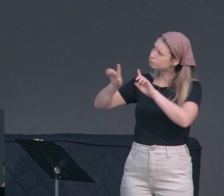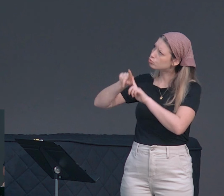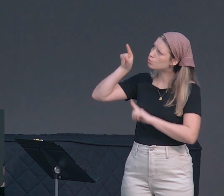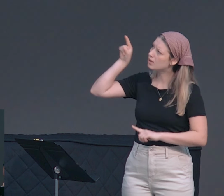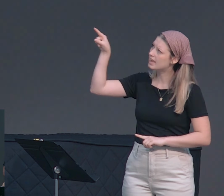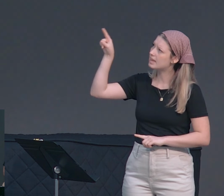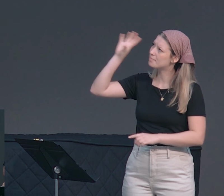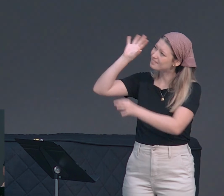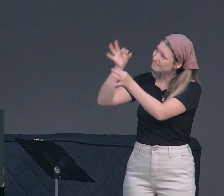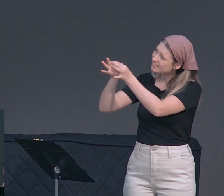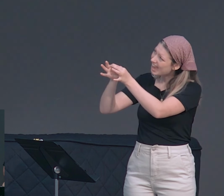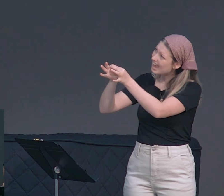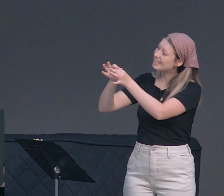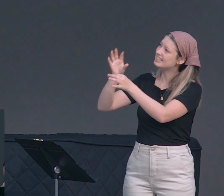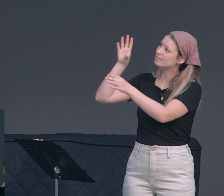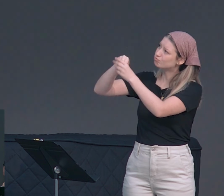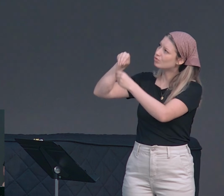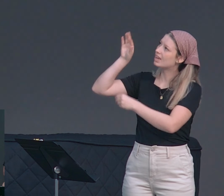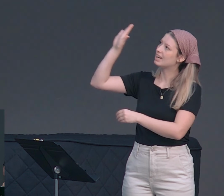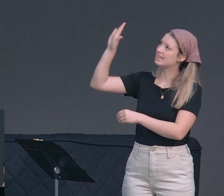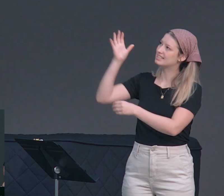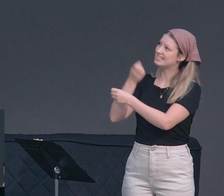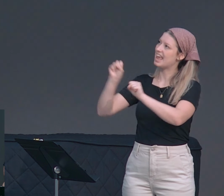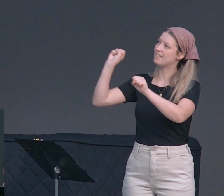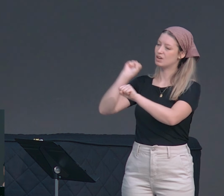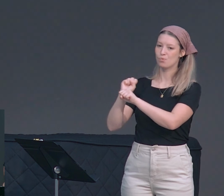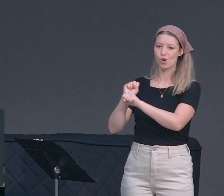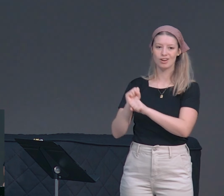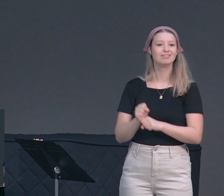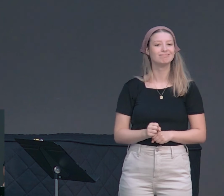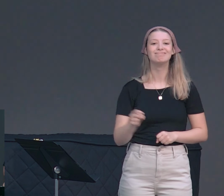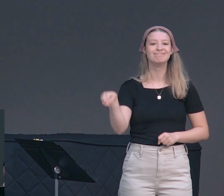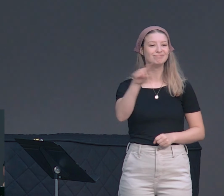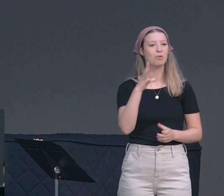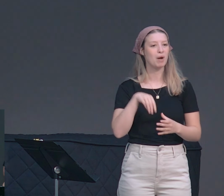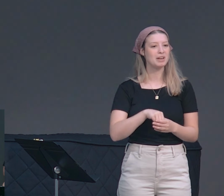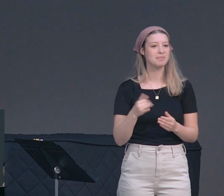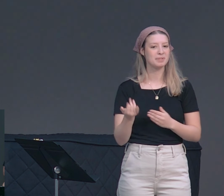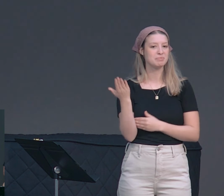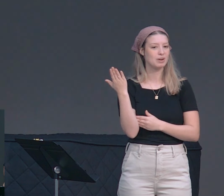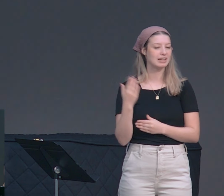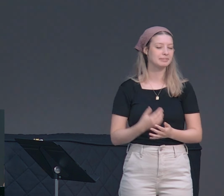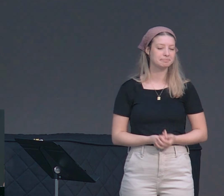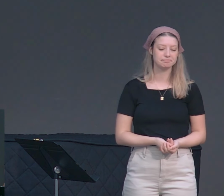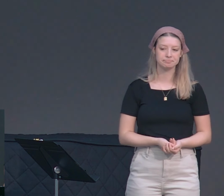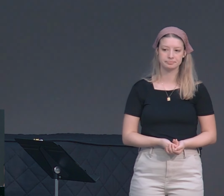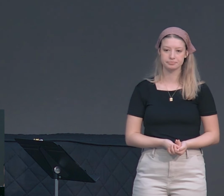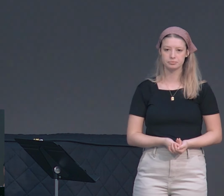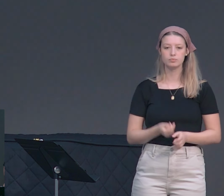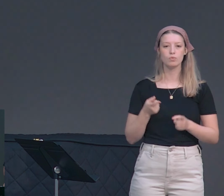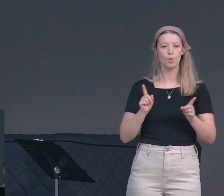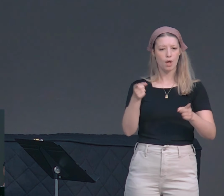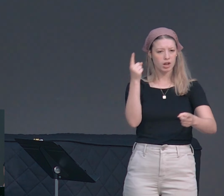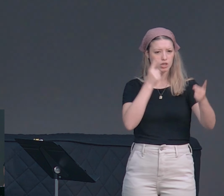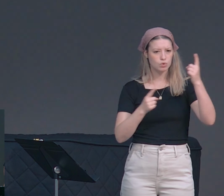in the saving work of Christ alone, this is for you. But as you think about communion this